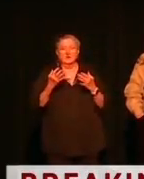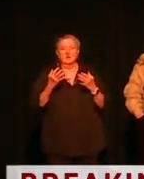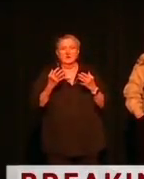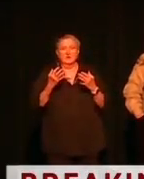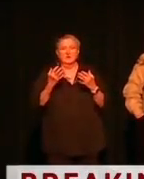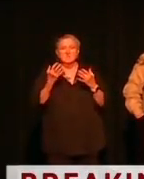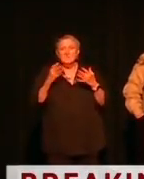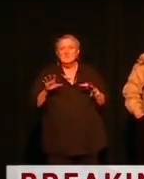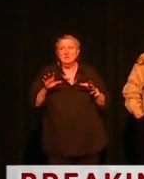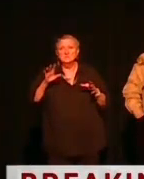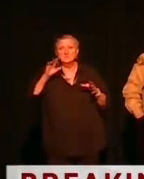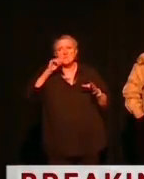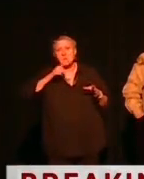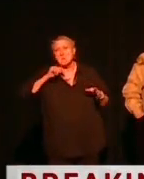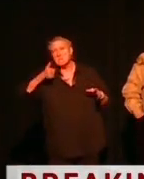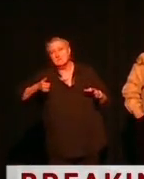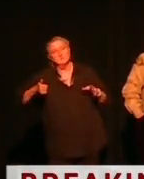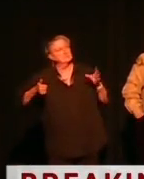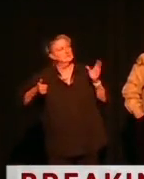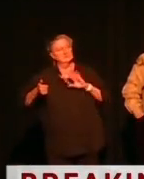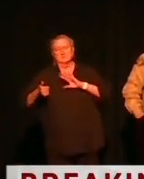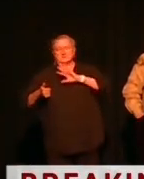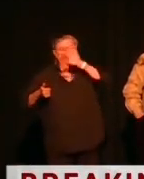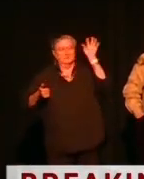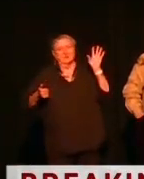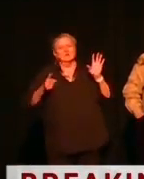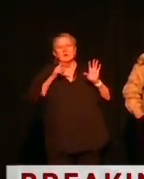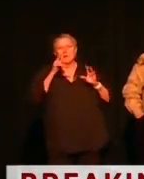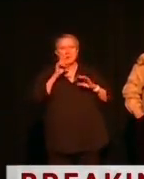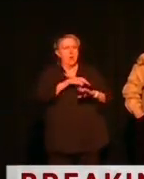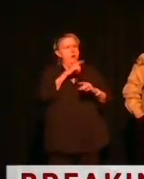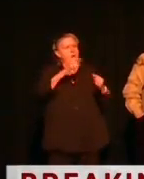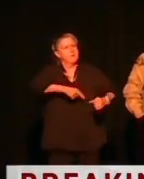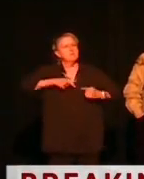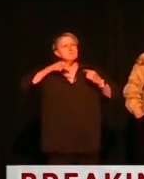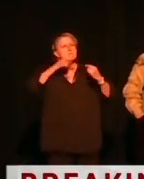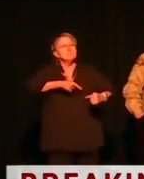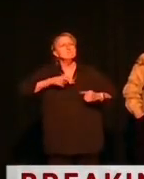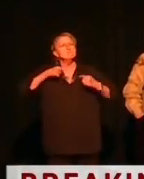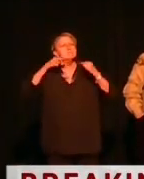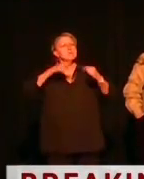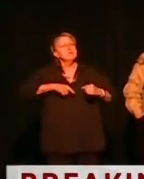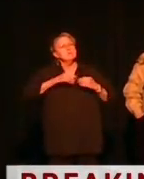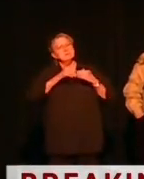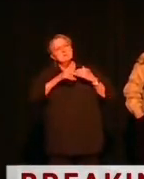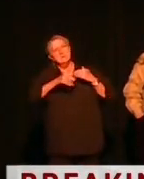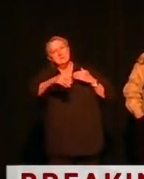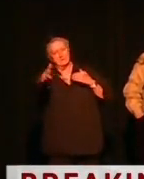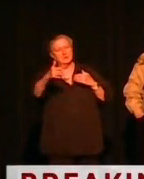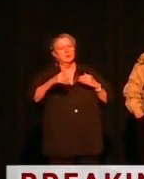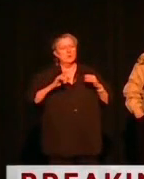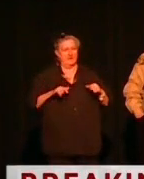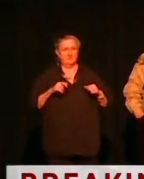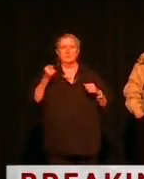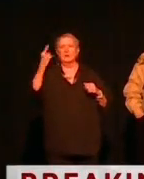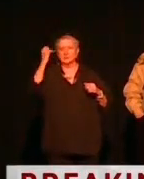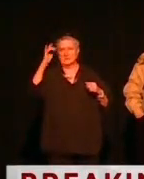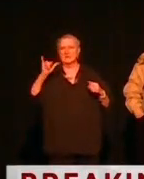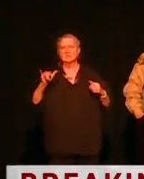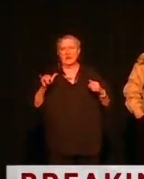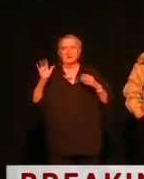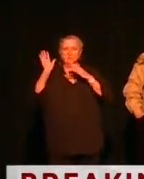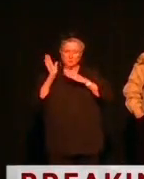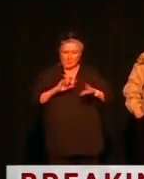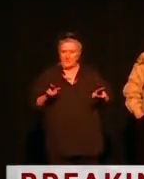something that's going to be finished in a day or two. It's going to be a long battle to get this over with. We have to be understanding of that